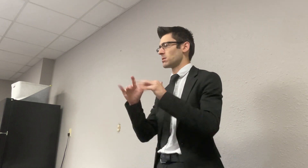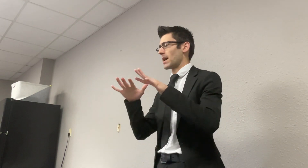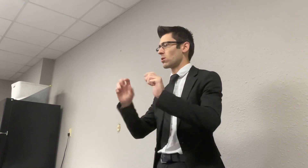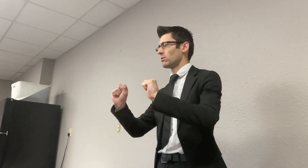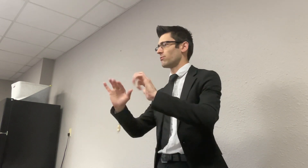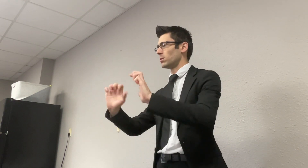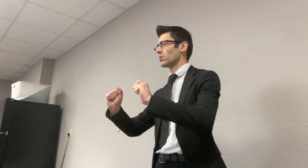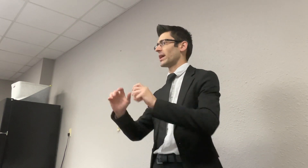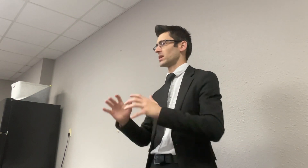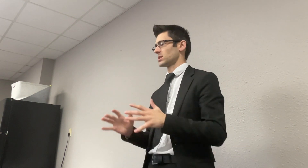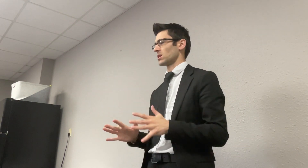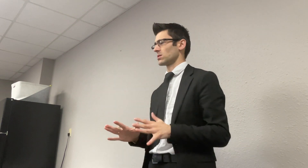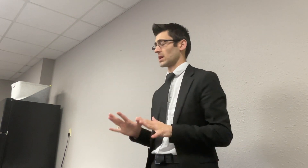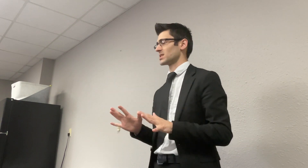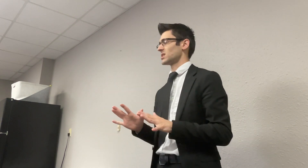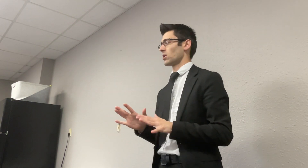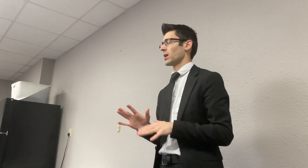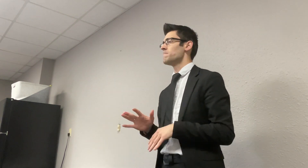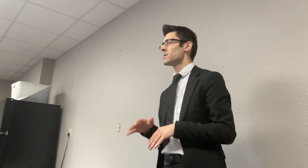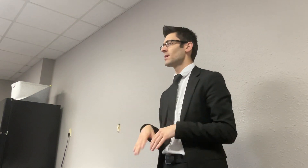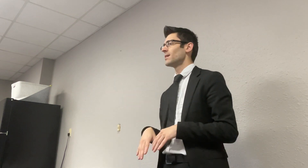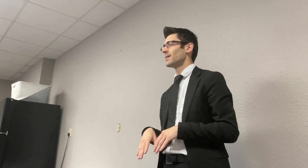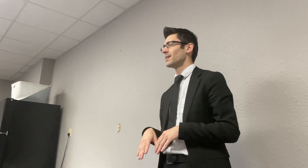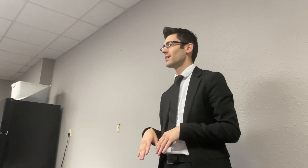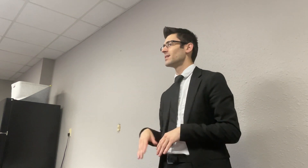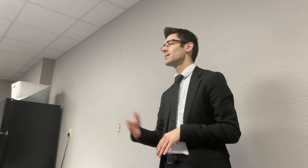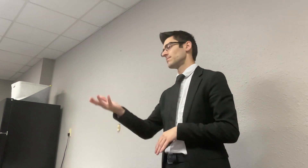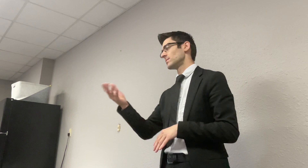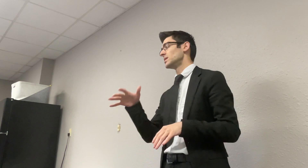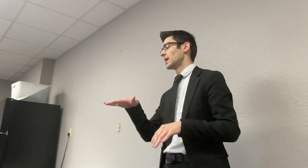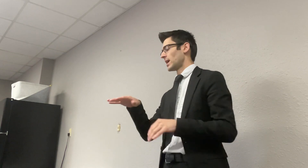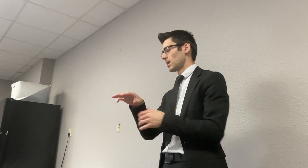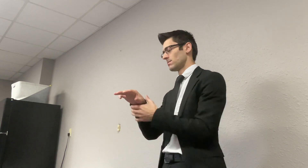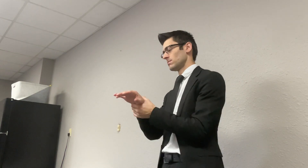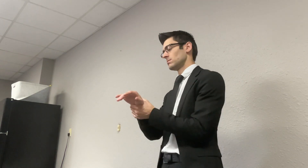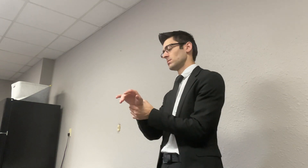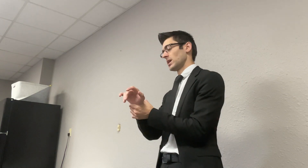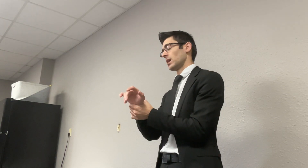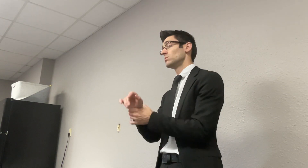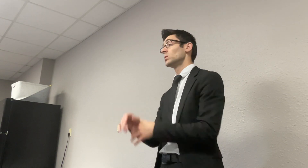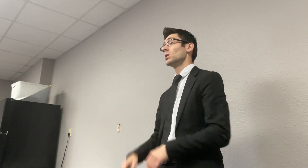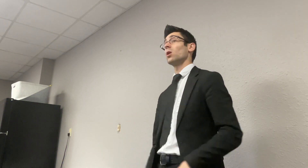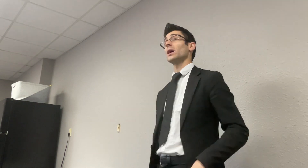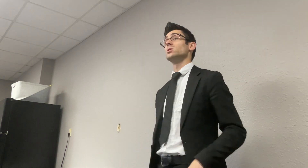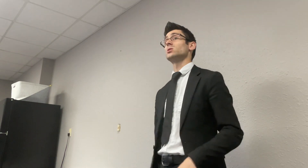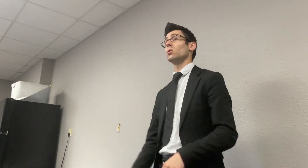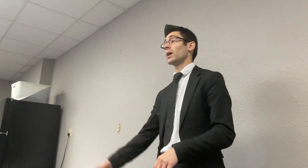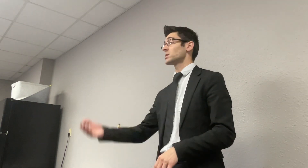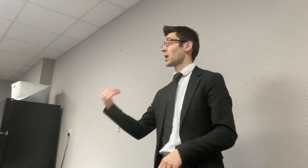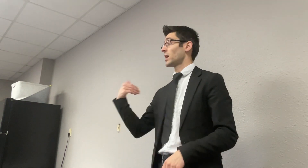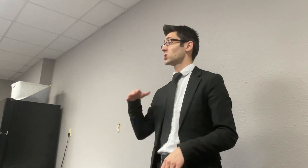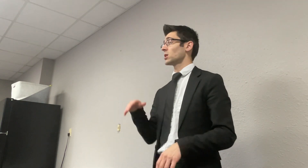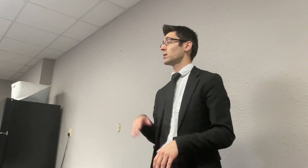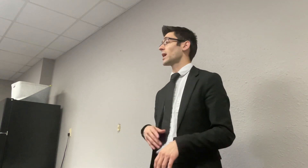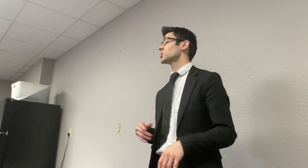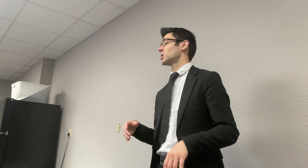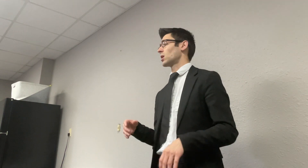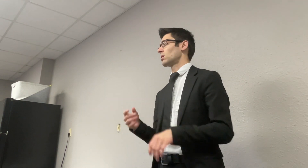matter of building that I'm doing dexterity. piano lessons too, so I'm like, Yeah, yeah. Okay, so that's last year. Next year.